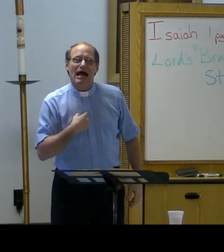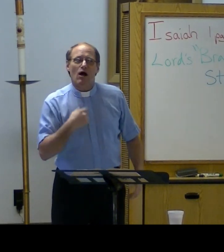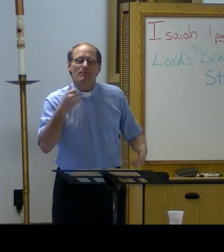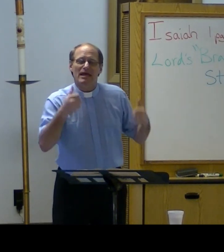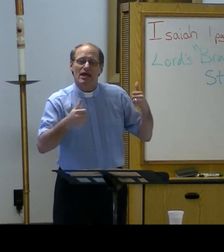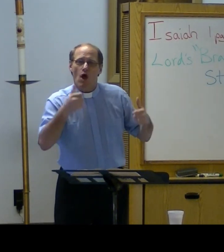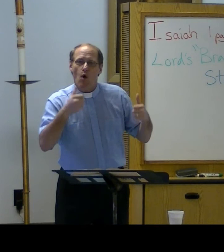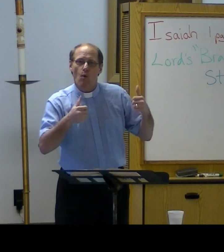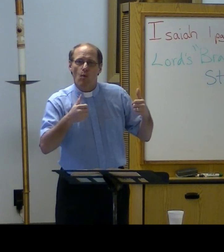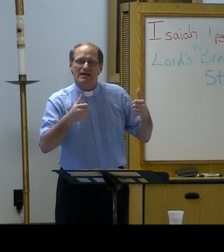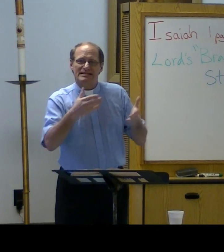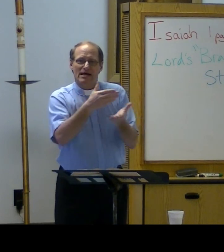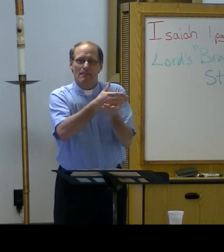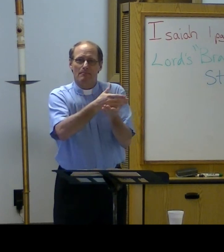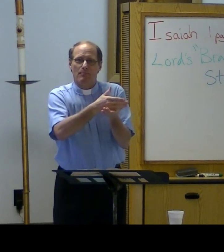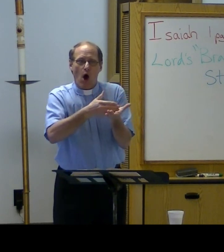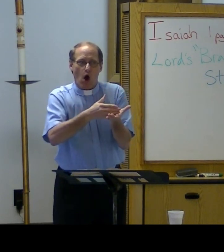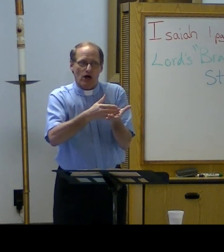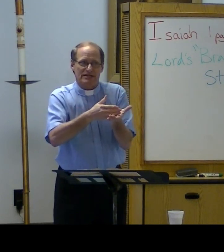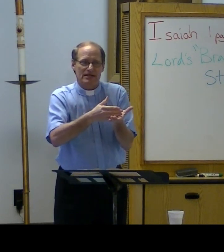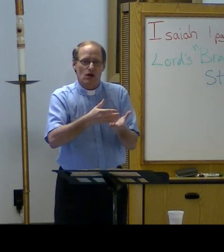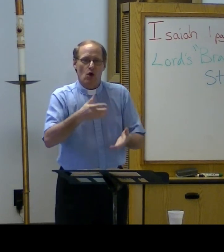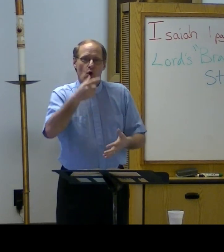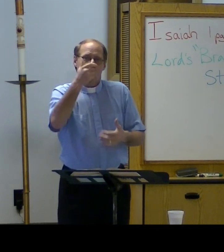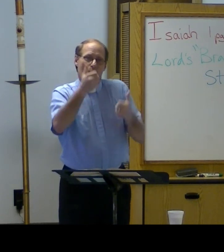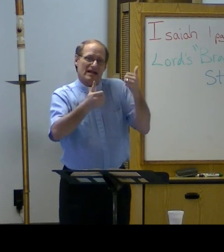Tell me which part, which